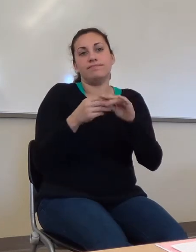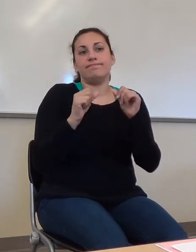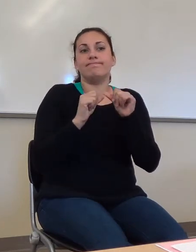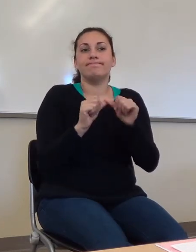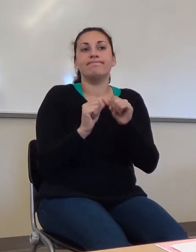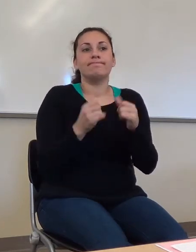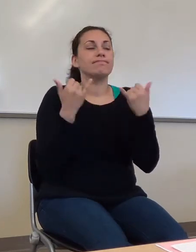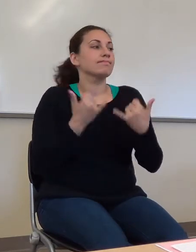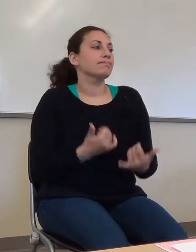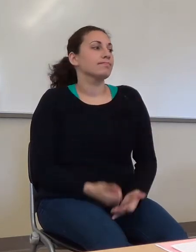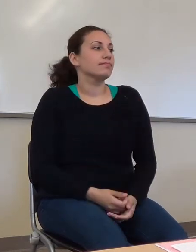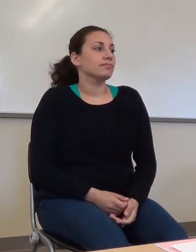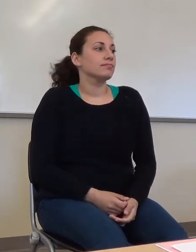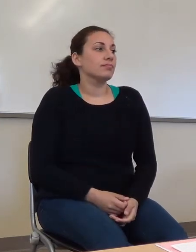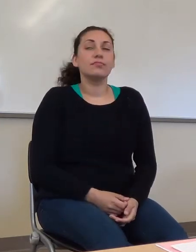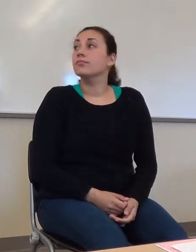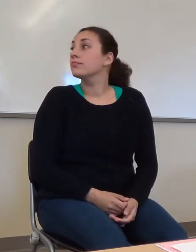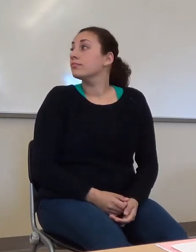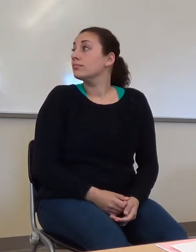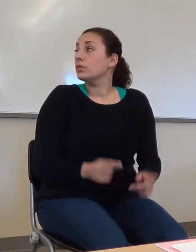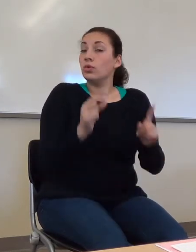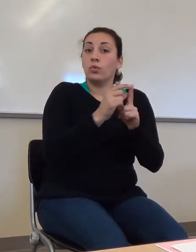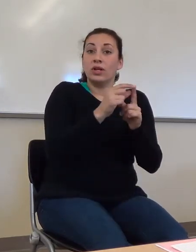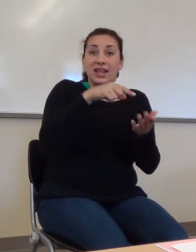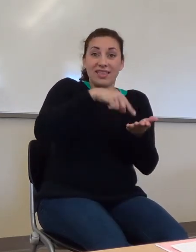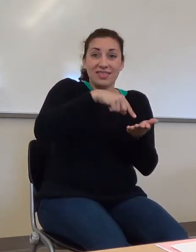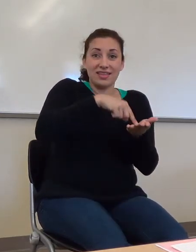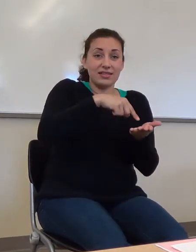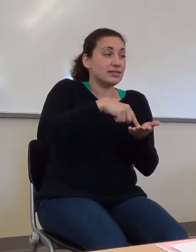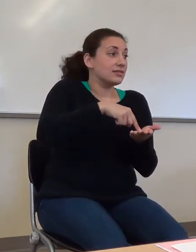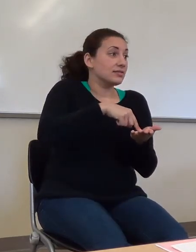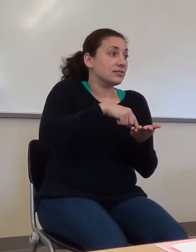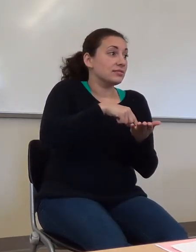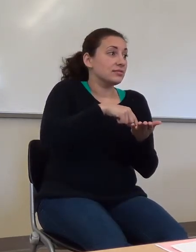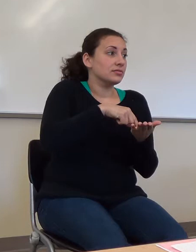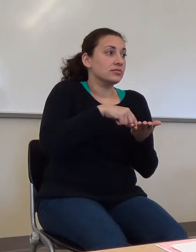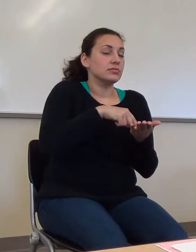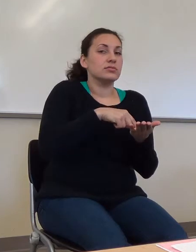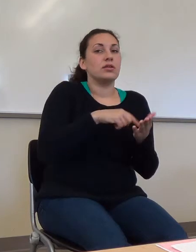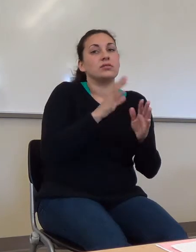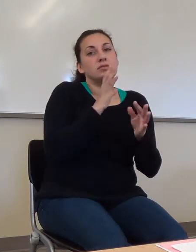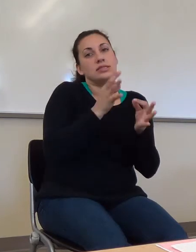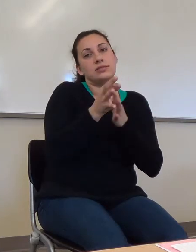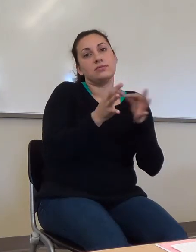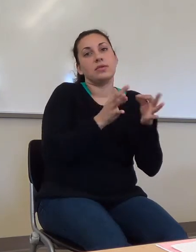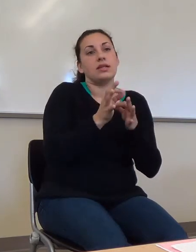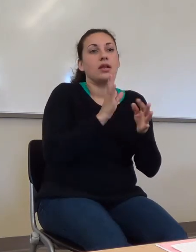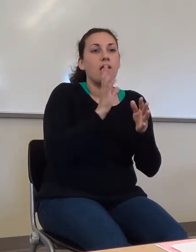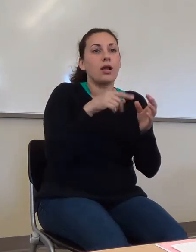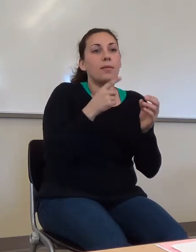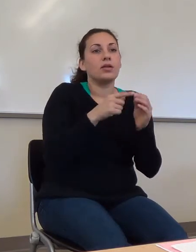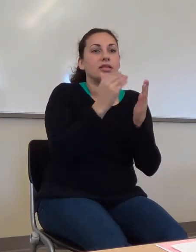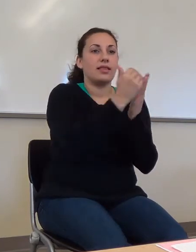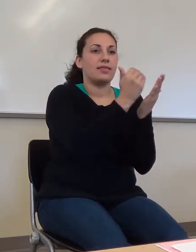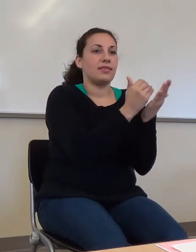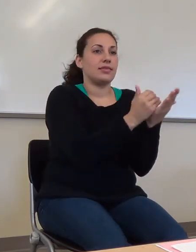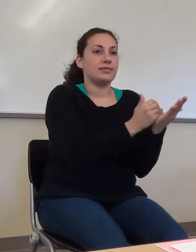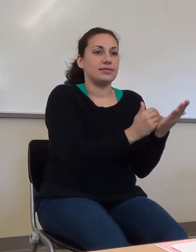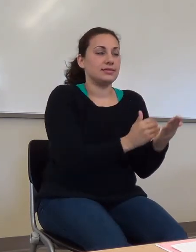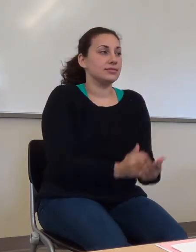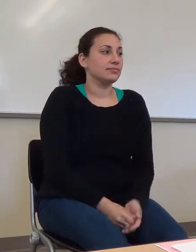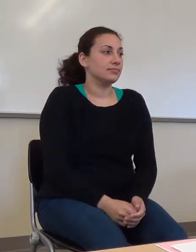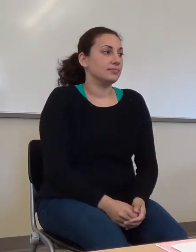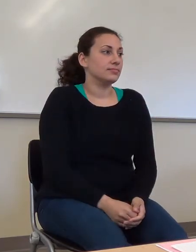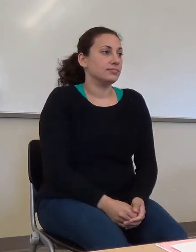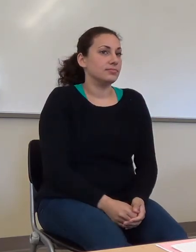this, of course, the word these refers to the list, okay? So that was where